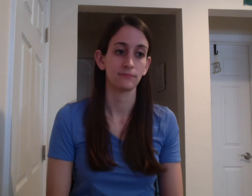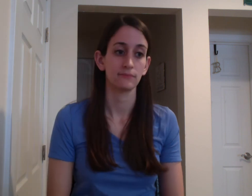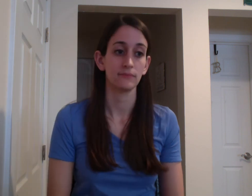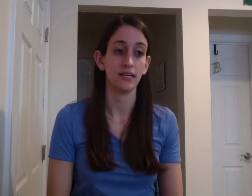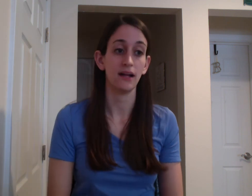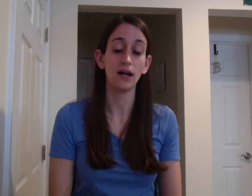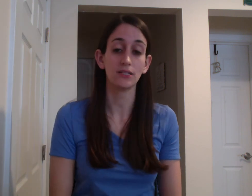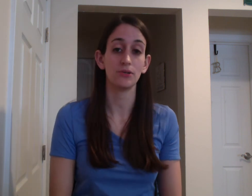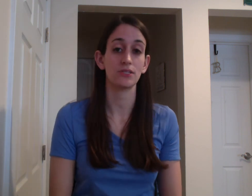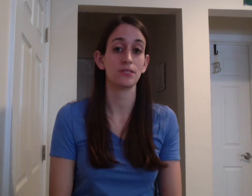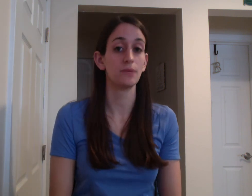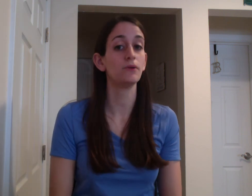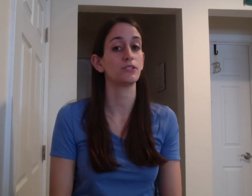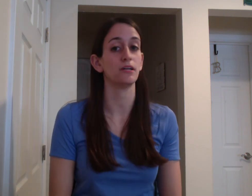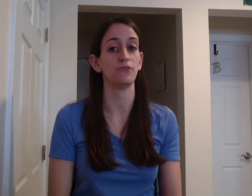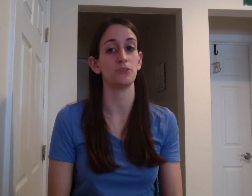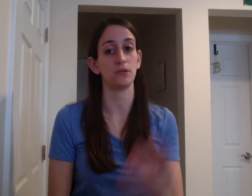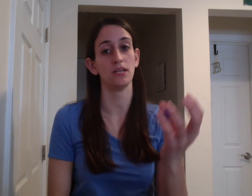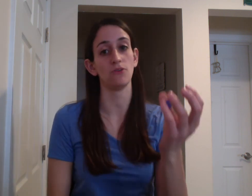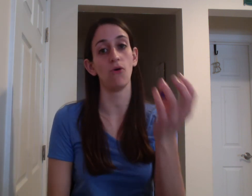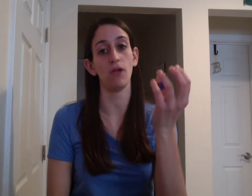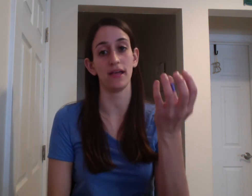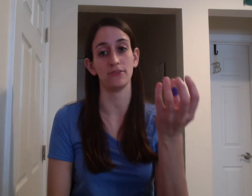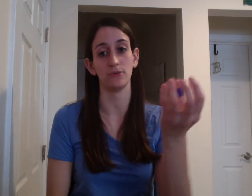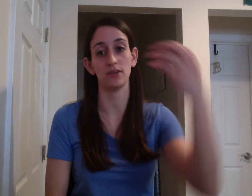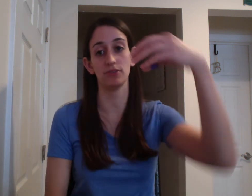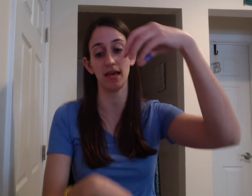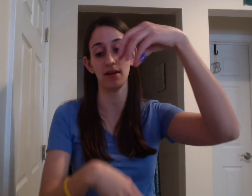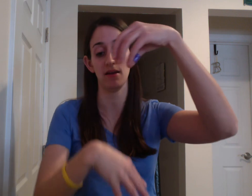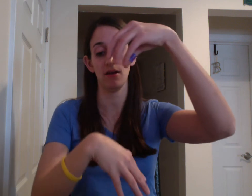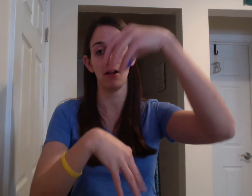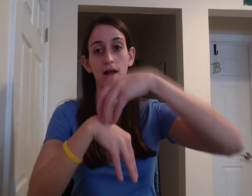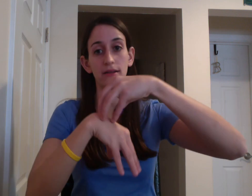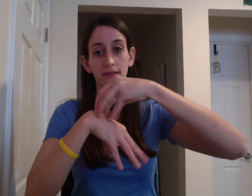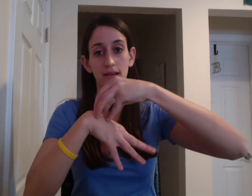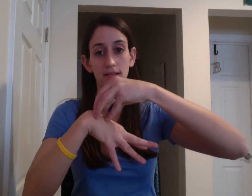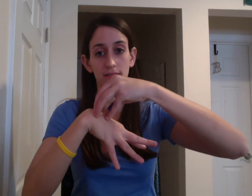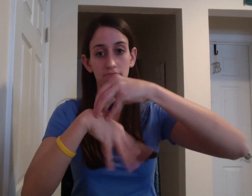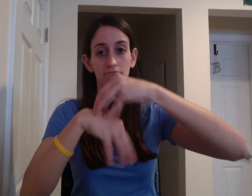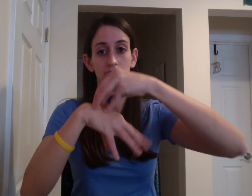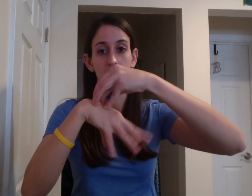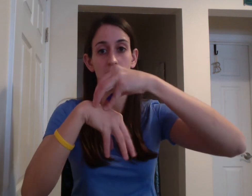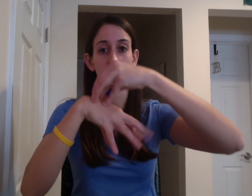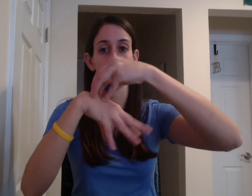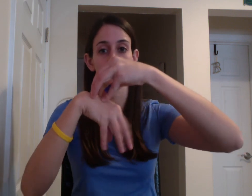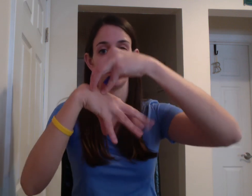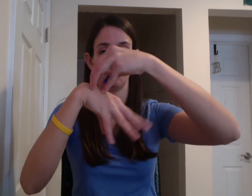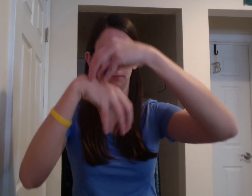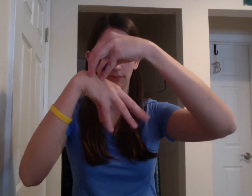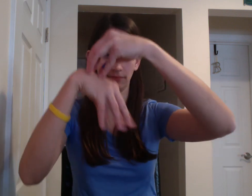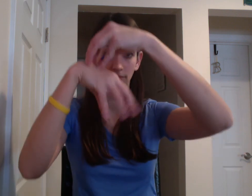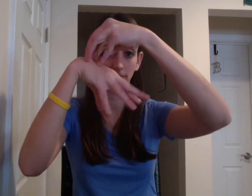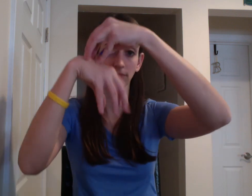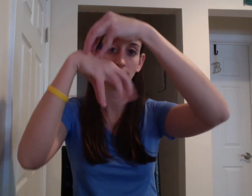And an octopus is similar to jellyfish, but he has a whole head. So here's his head on his legs. Octopus.